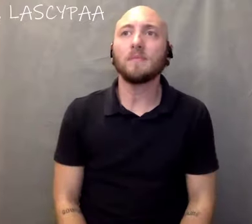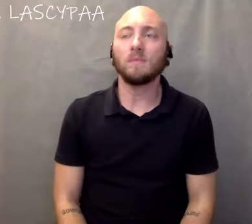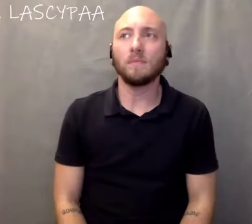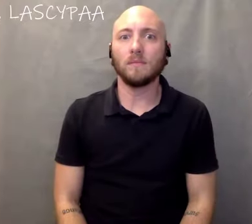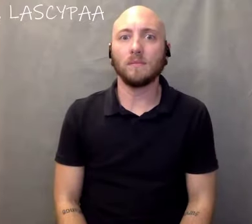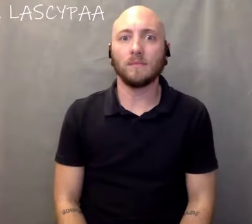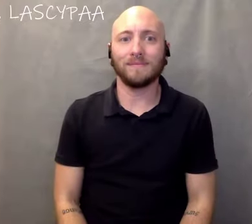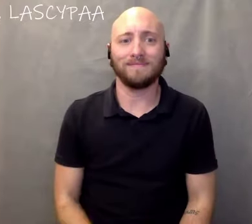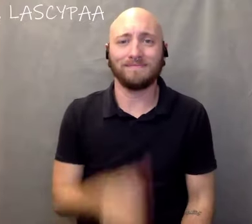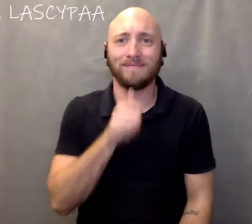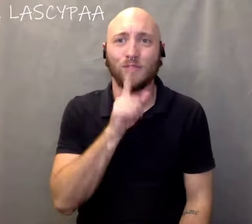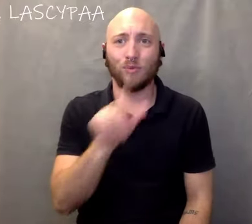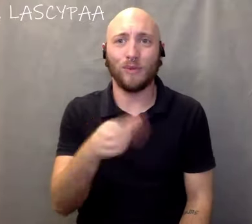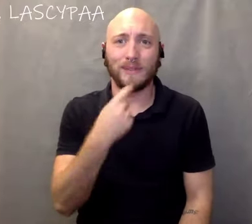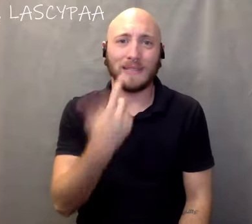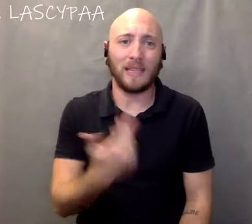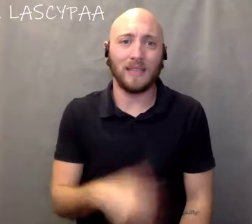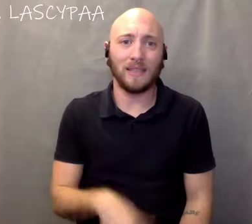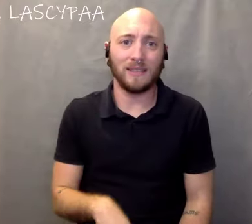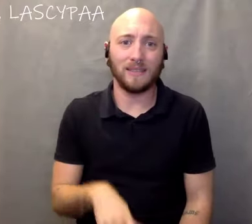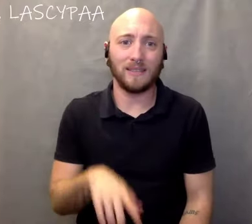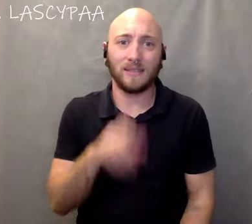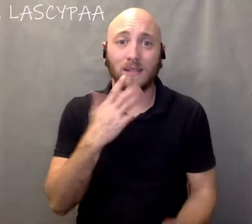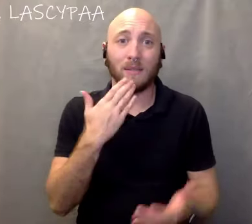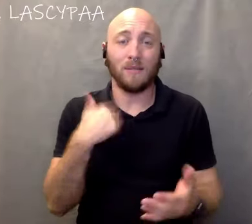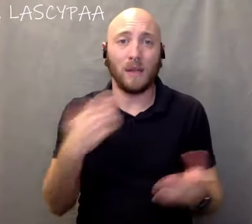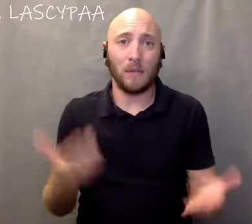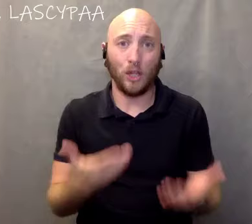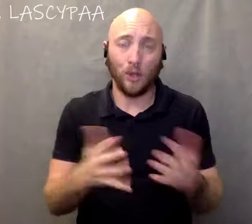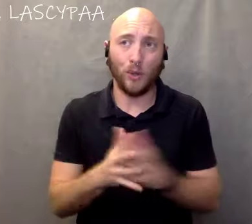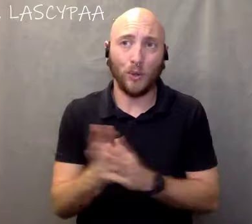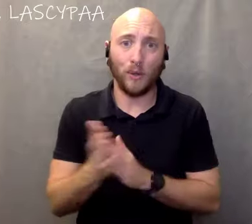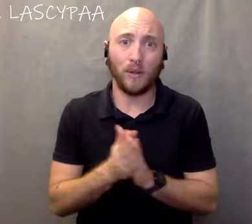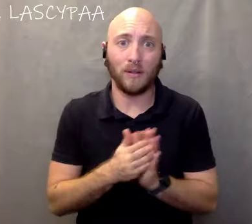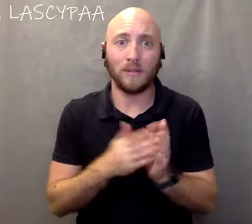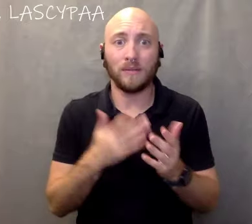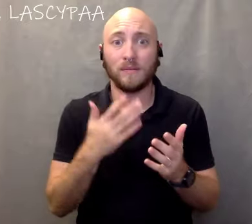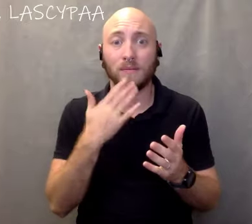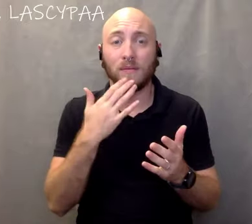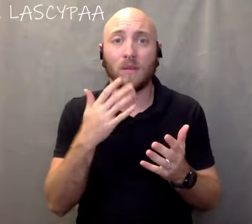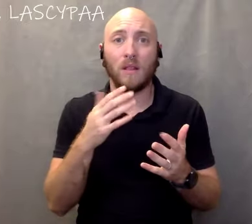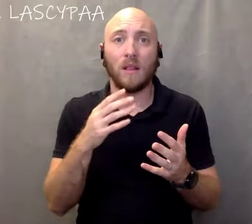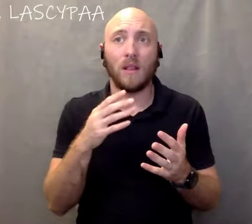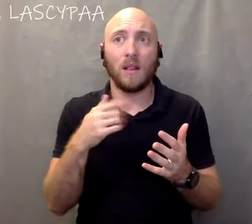yeah, I really don't know what else to say. I'm really grateful to be here. I'm glad that I was able to